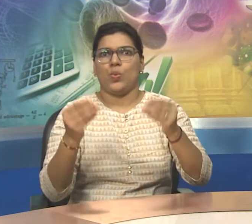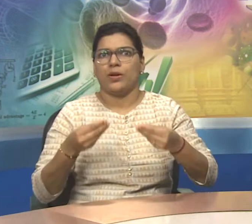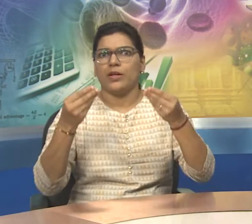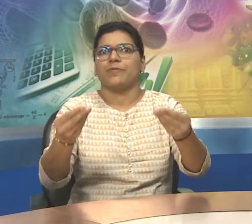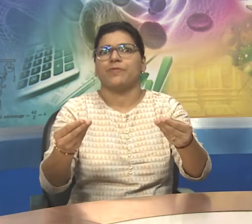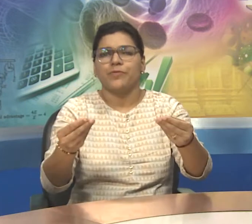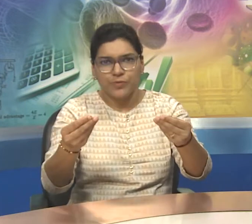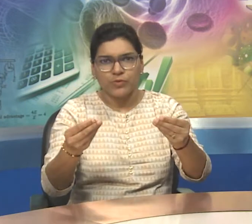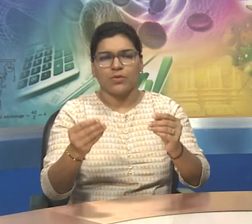Justice.